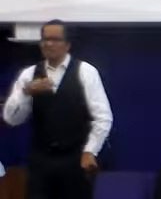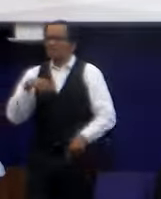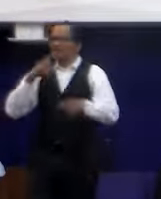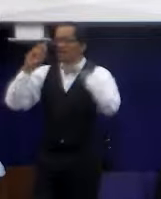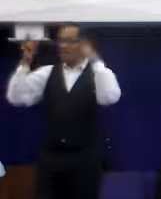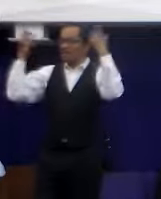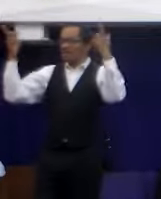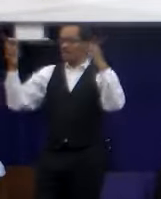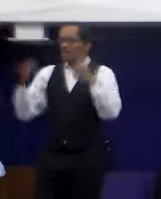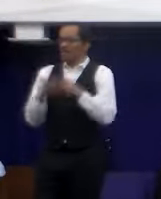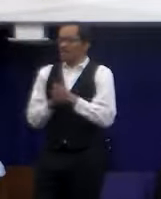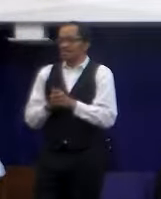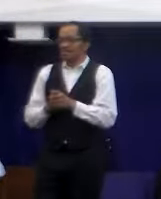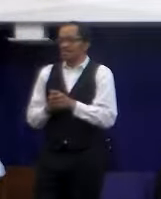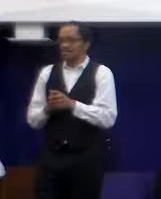Hallelujah.